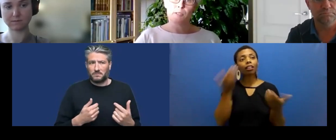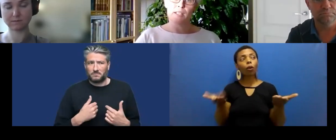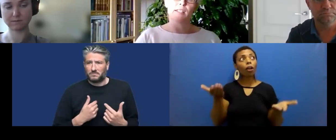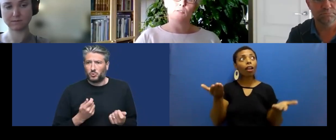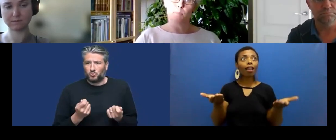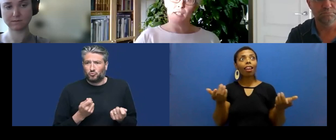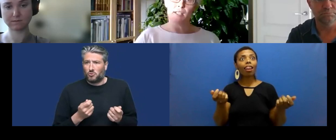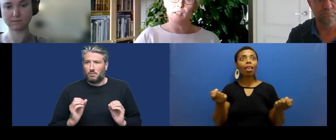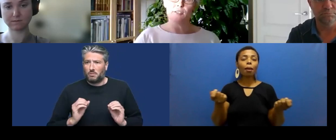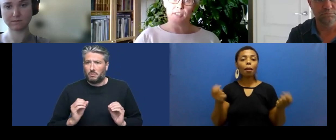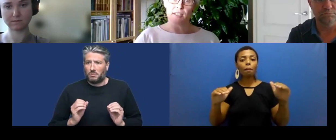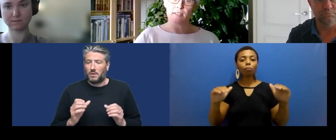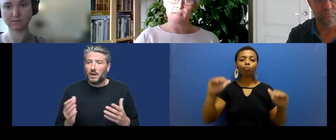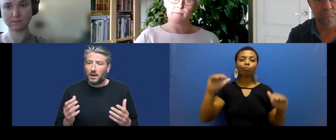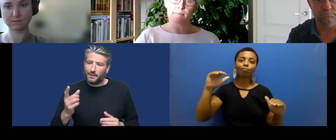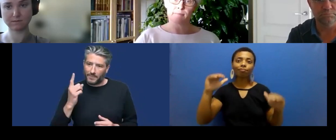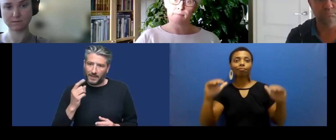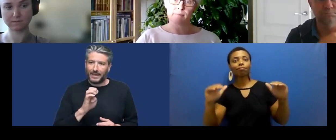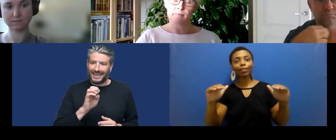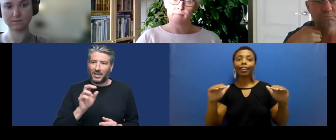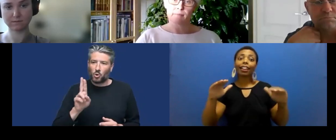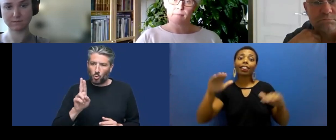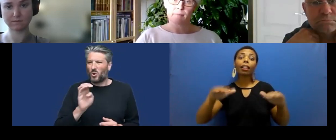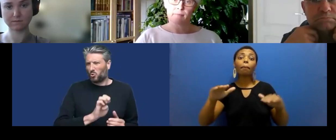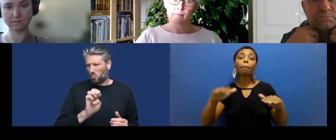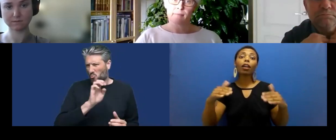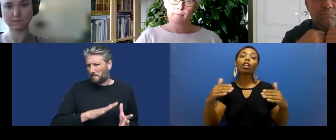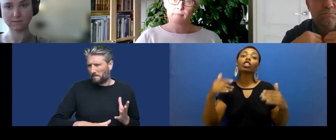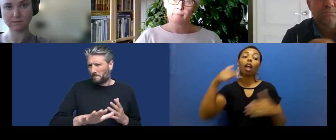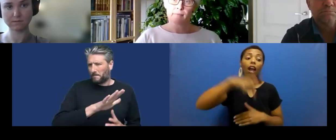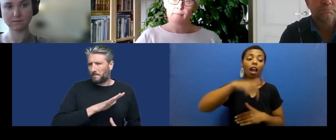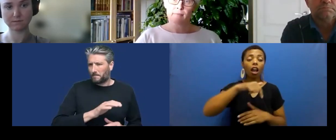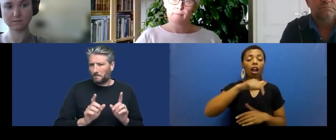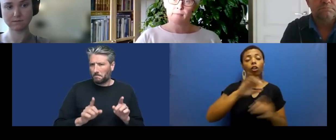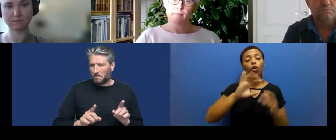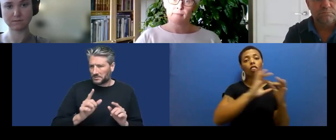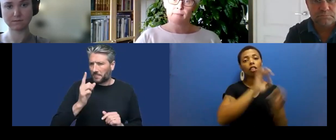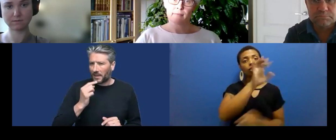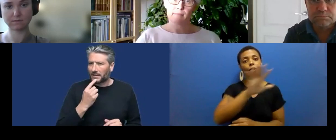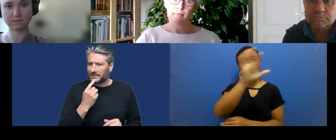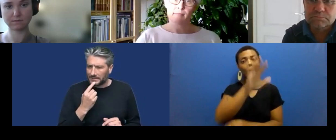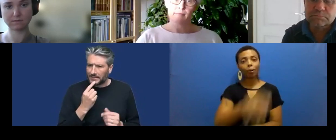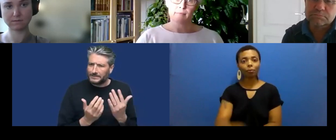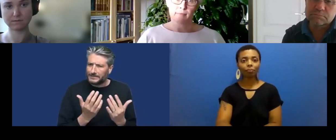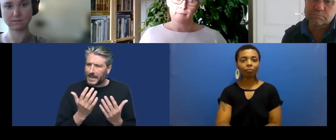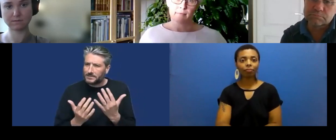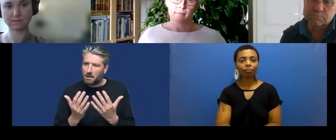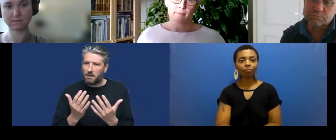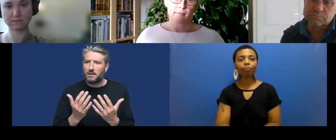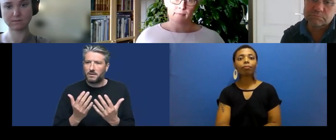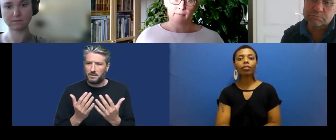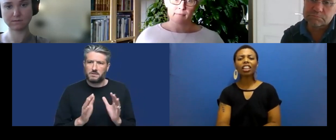in the European context. have a few comments about